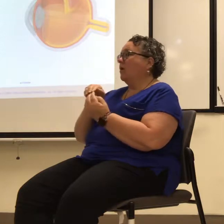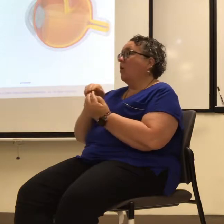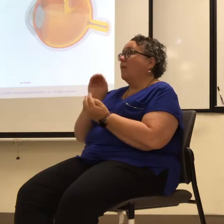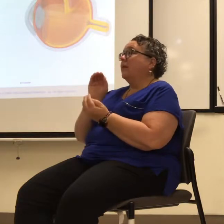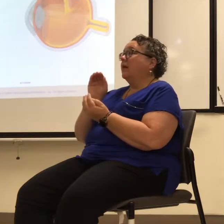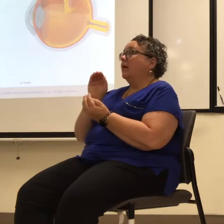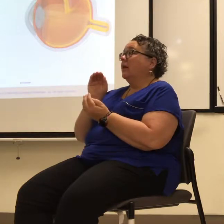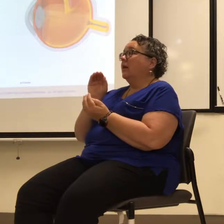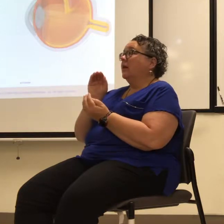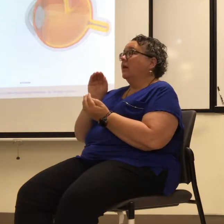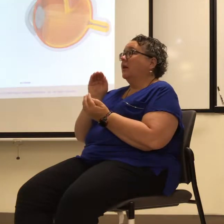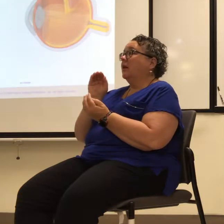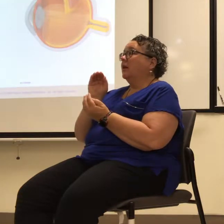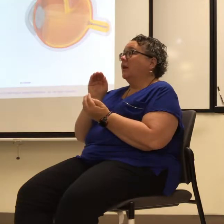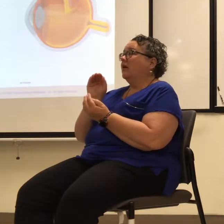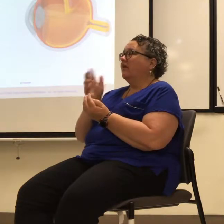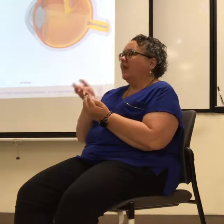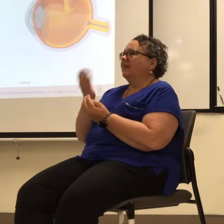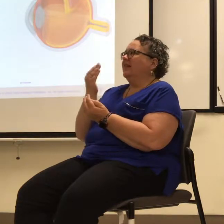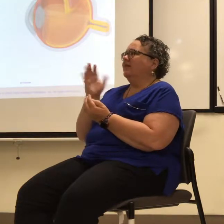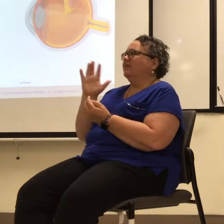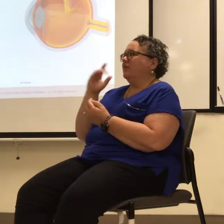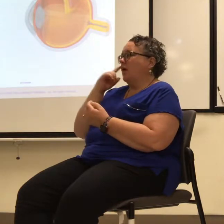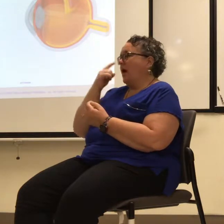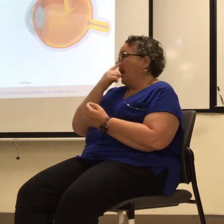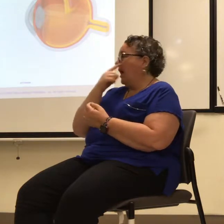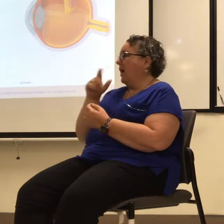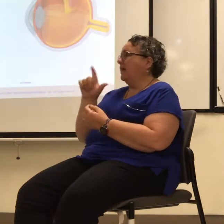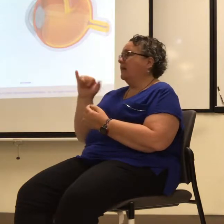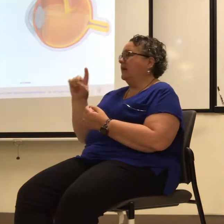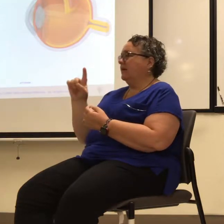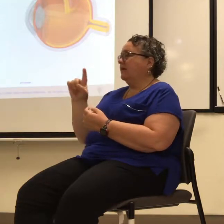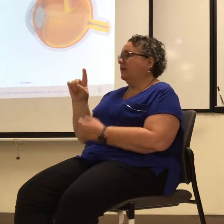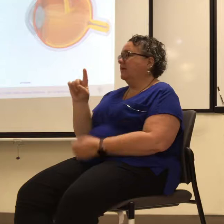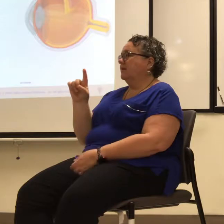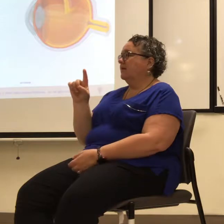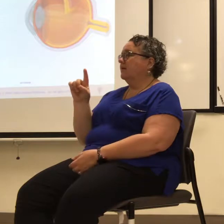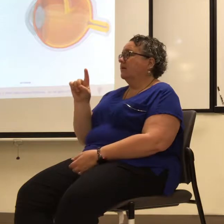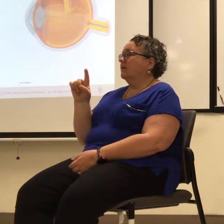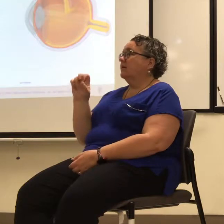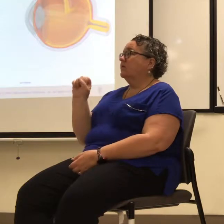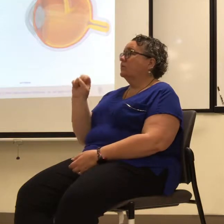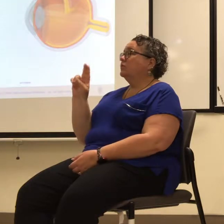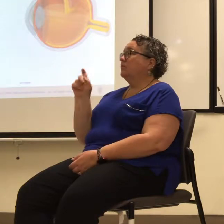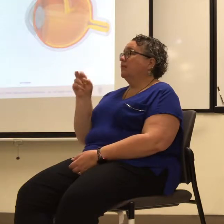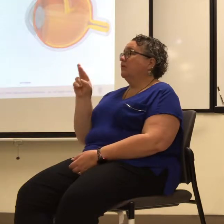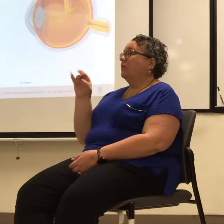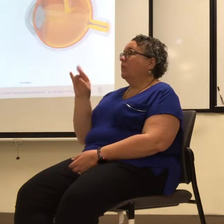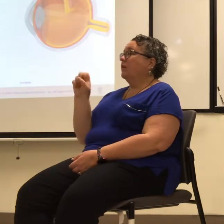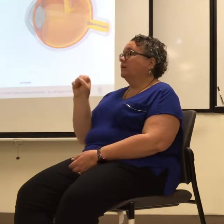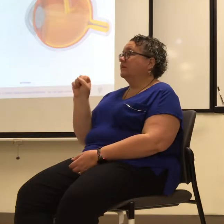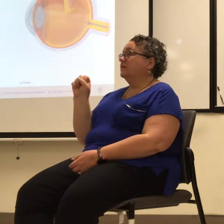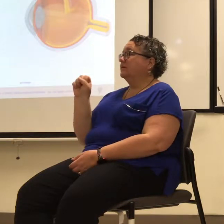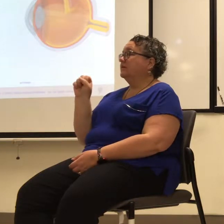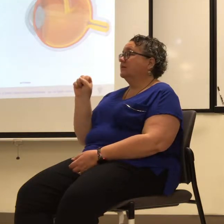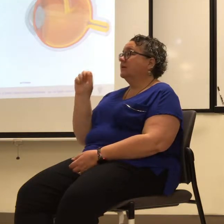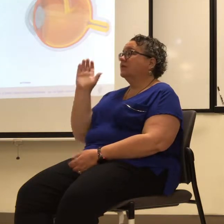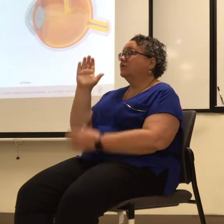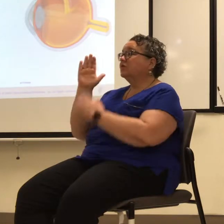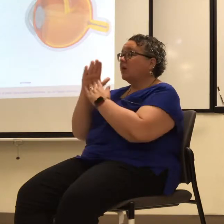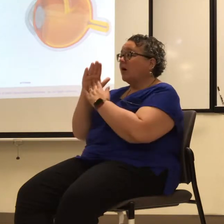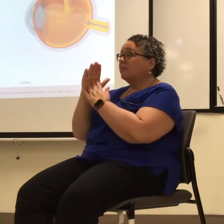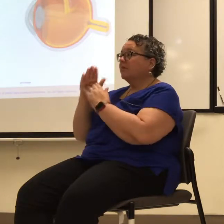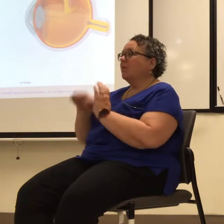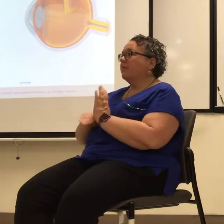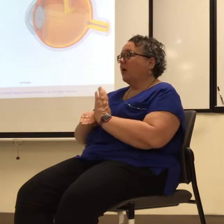Open with a pupil eyelid. Palpebral refers to eyelid. Superioris. Top eyelid or